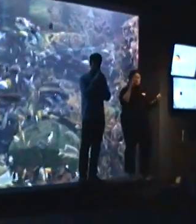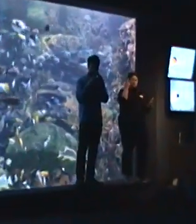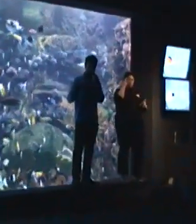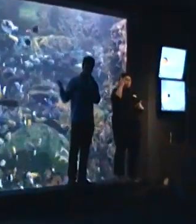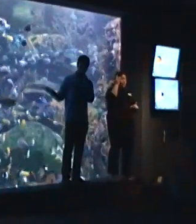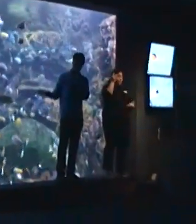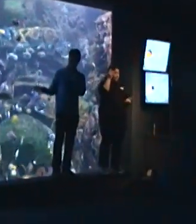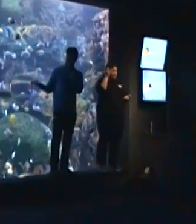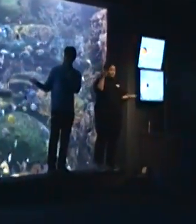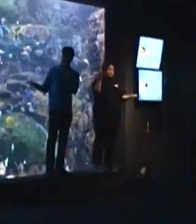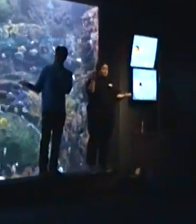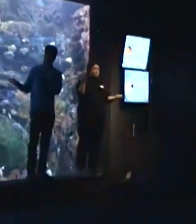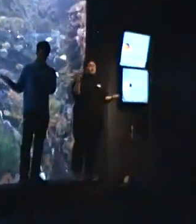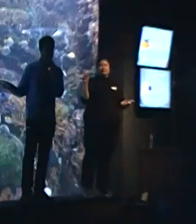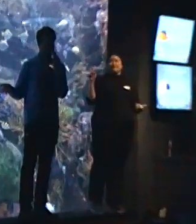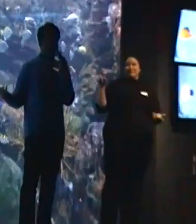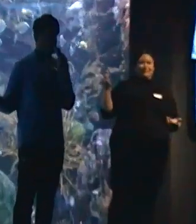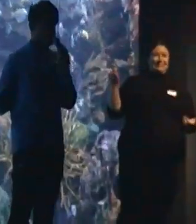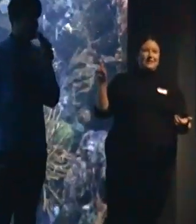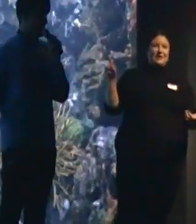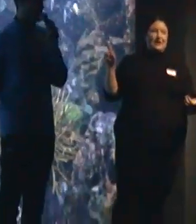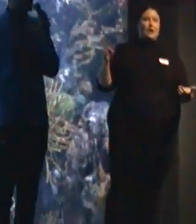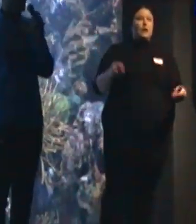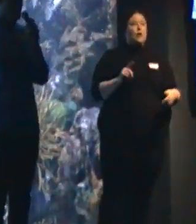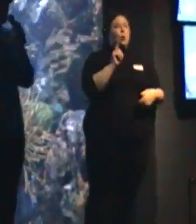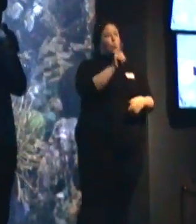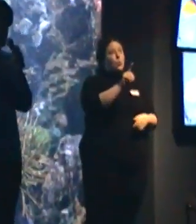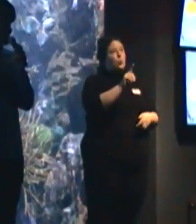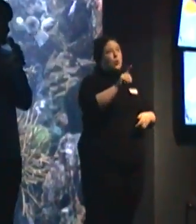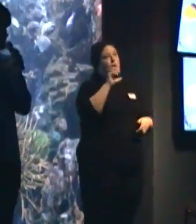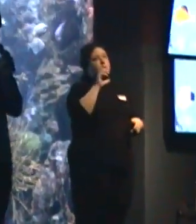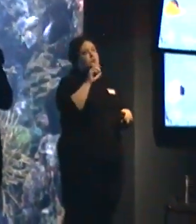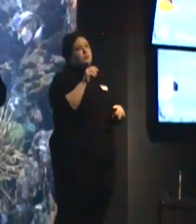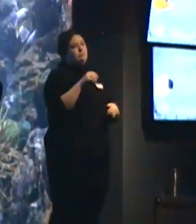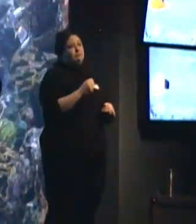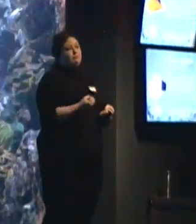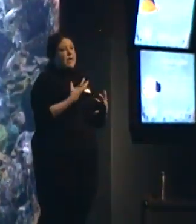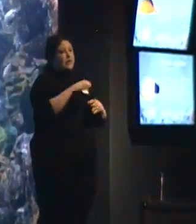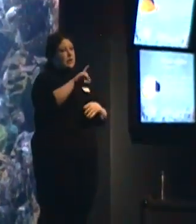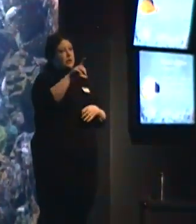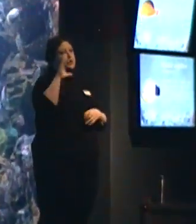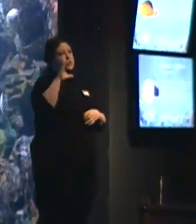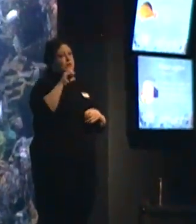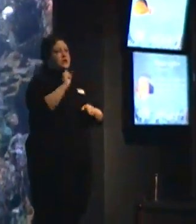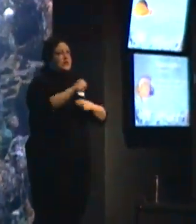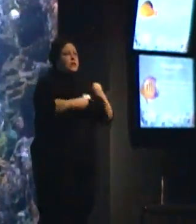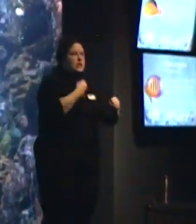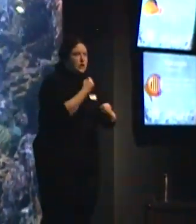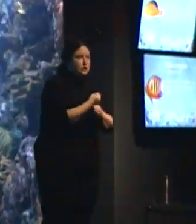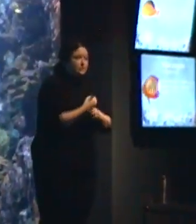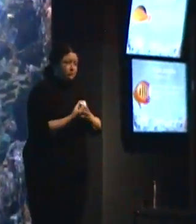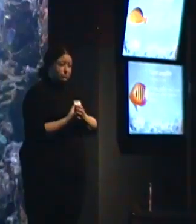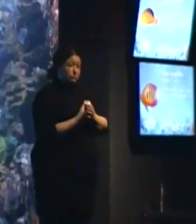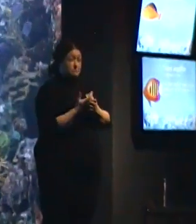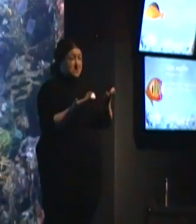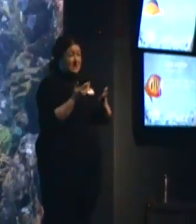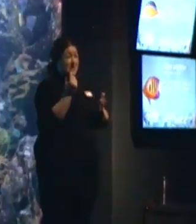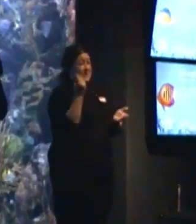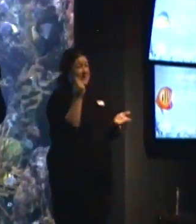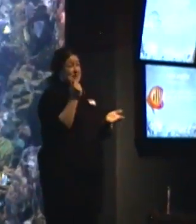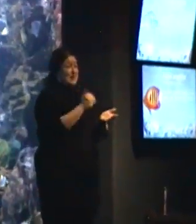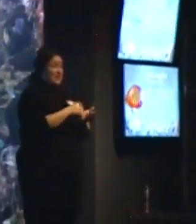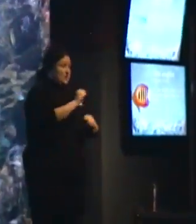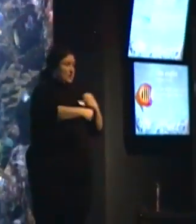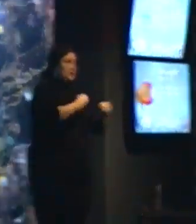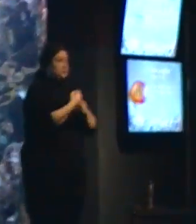being is coral structures like this take hundreds, possibly thousands of years to grow, and we've only been open for 11 years,